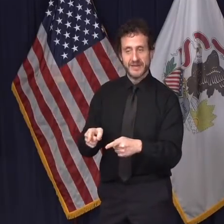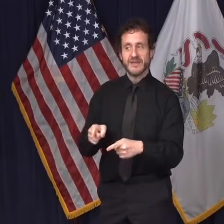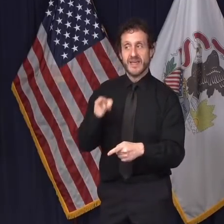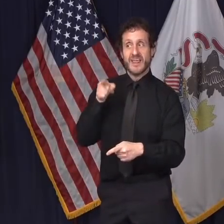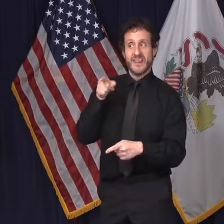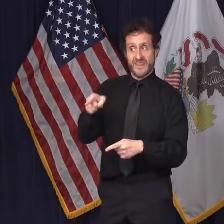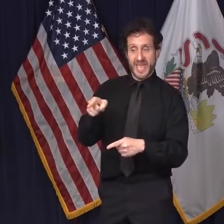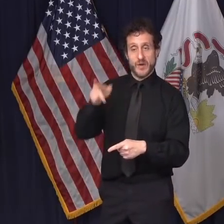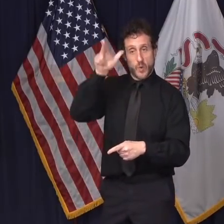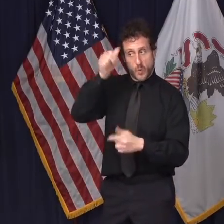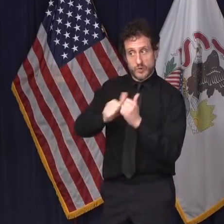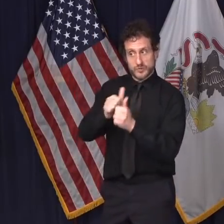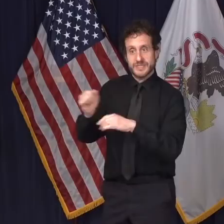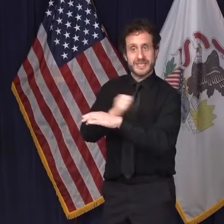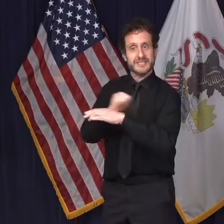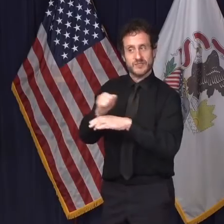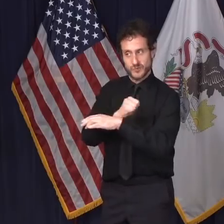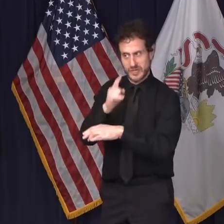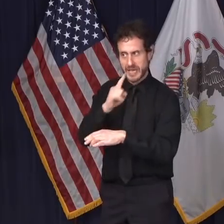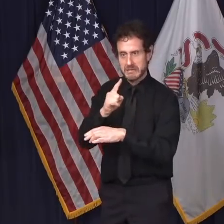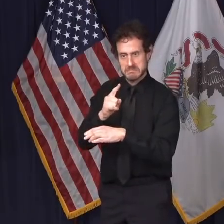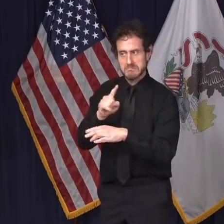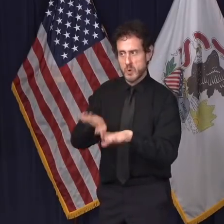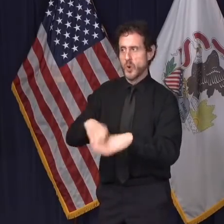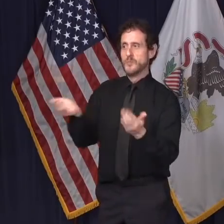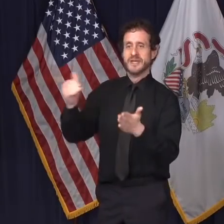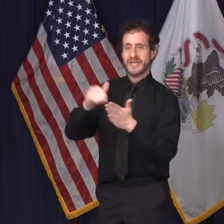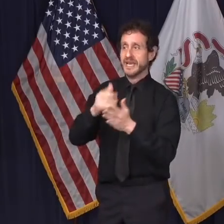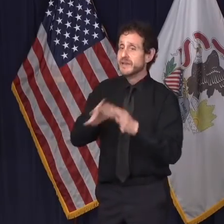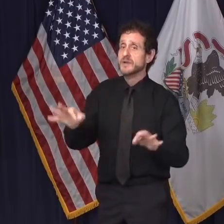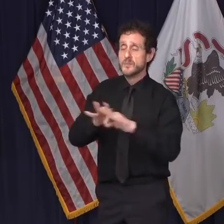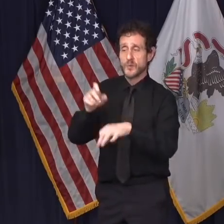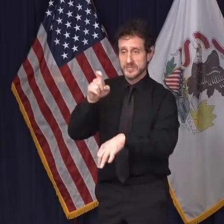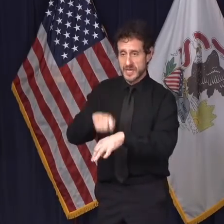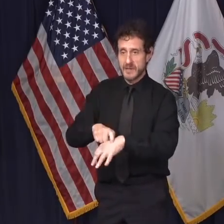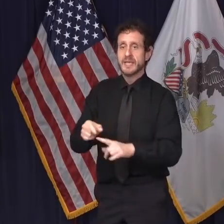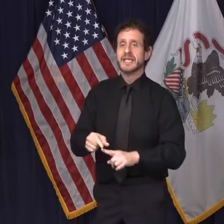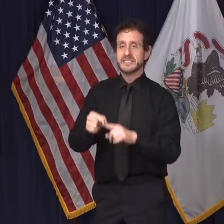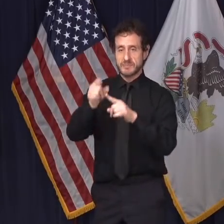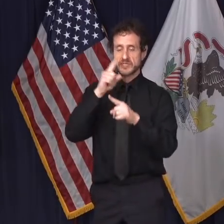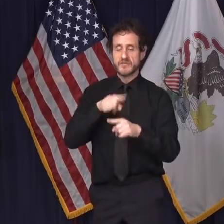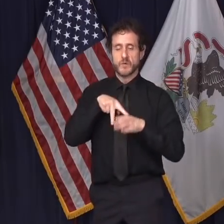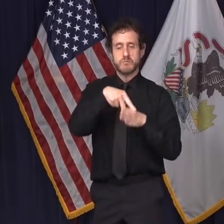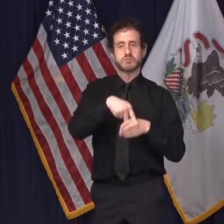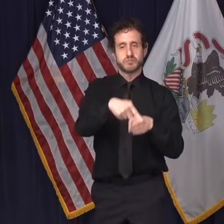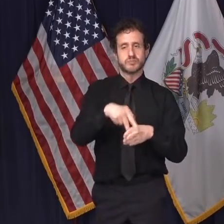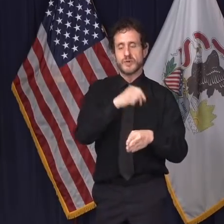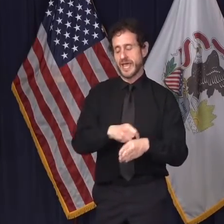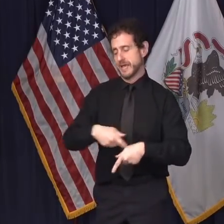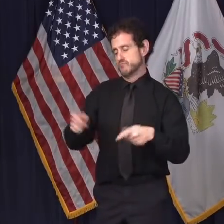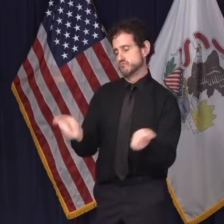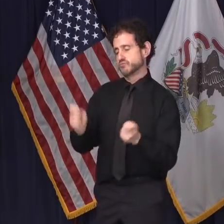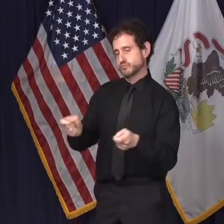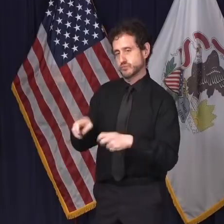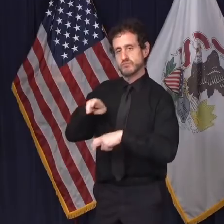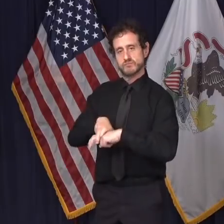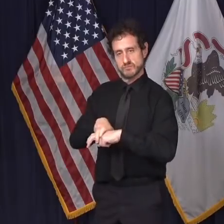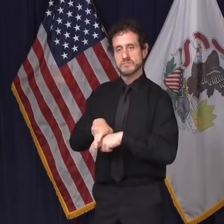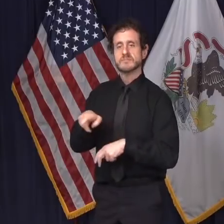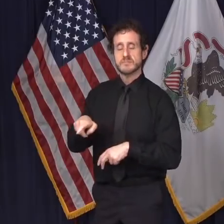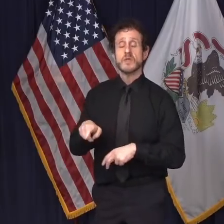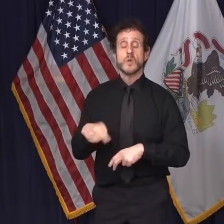the industry in a key season, especially for thoroughbred and harness racing. The Department of Agriculture has worked with